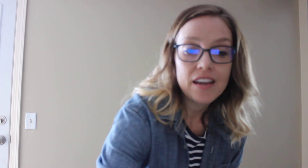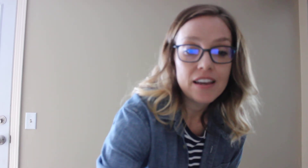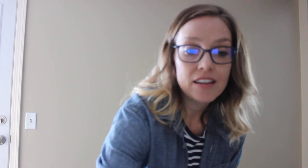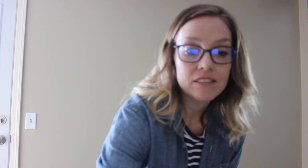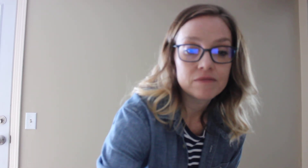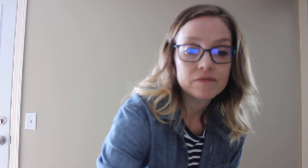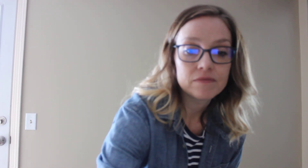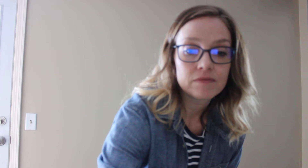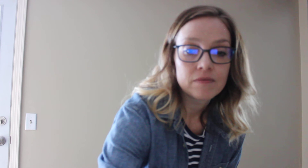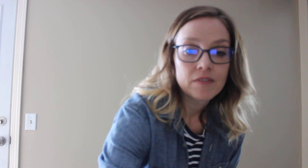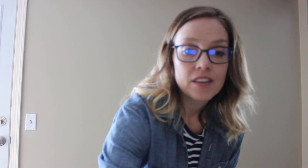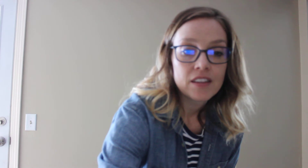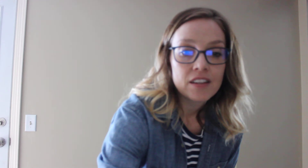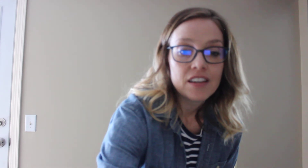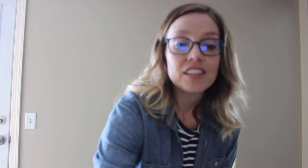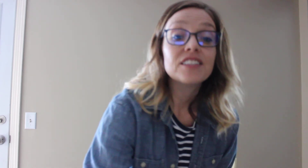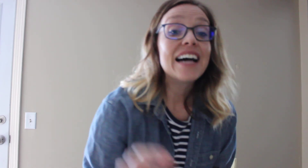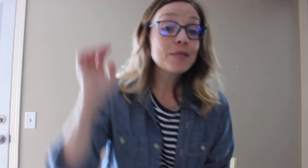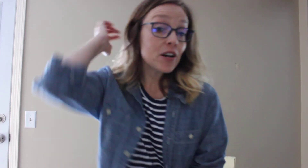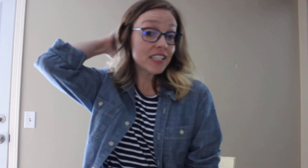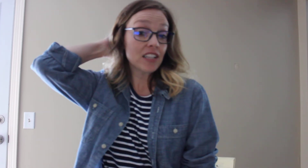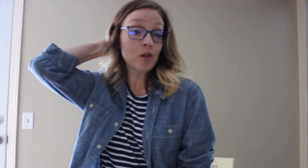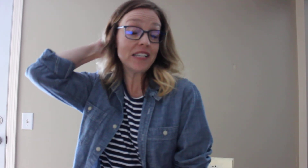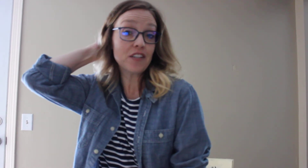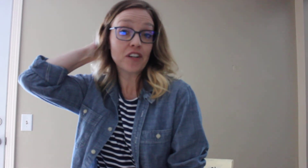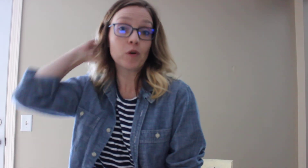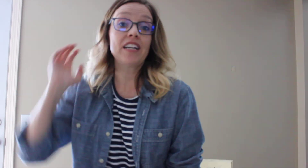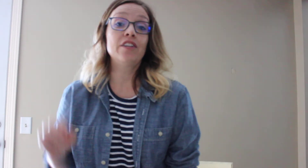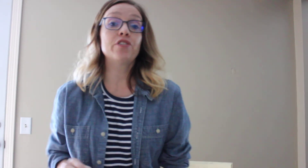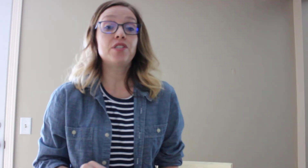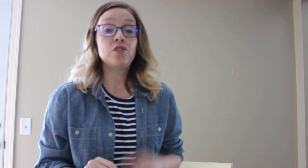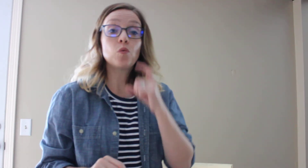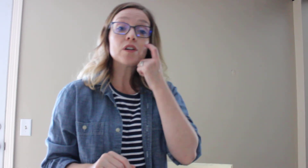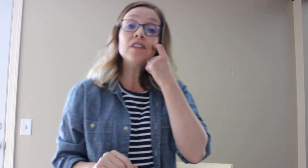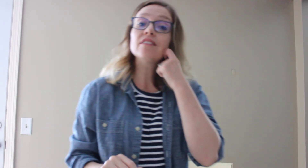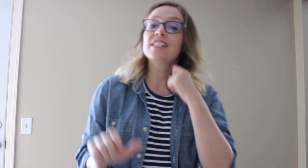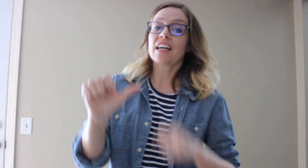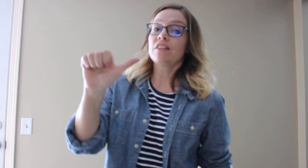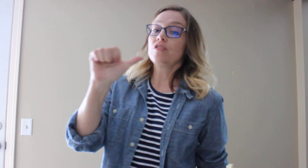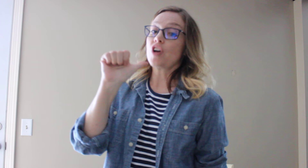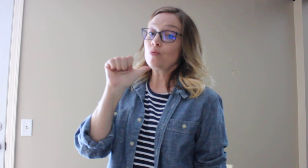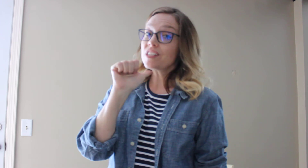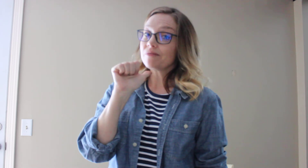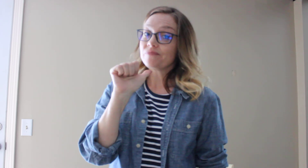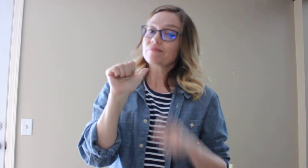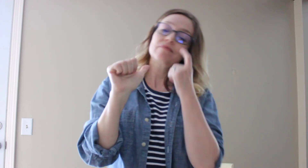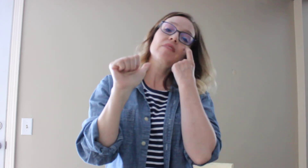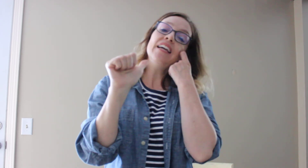Okay. The last part is a little bit different. We're going to introduce a new word, the sign don't. And